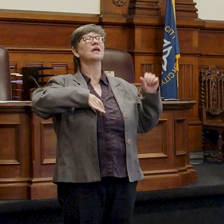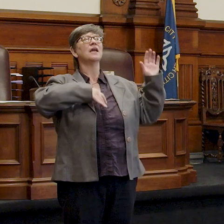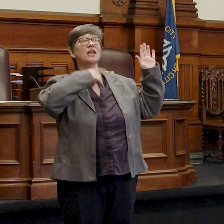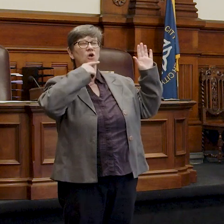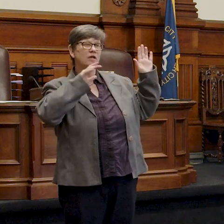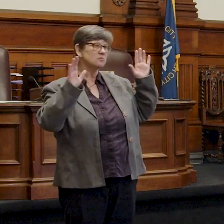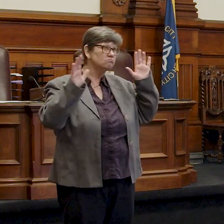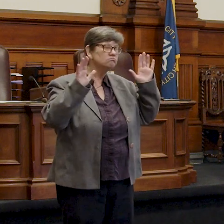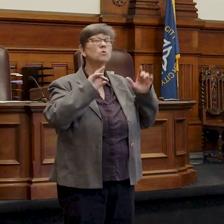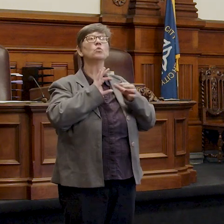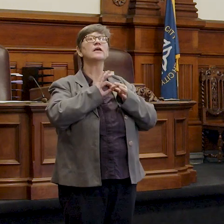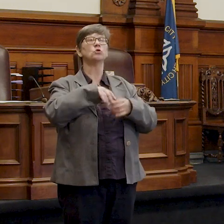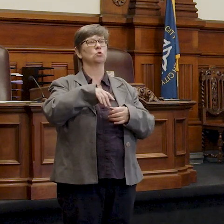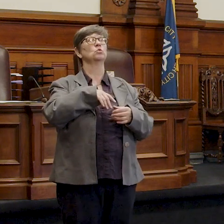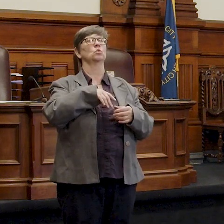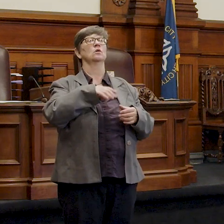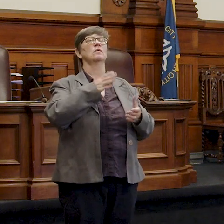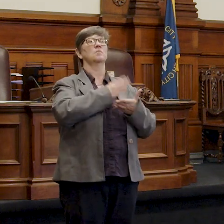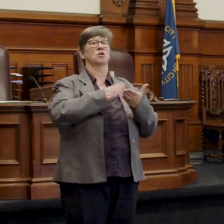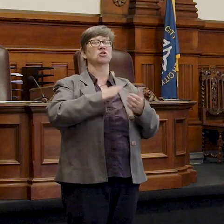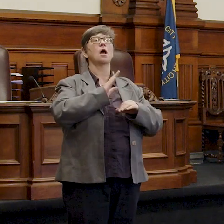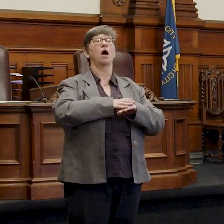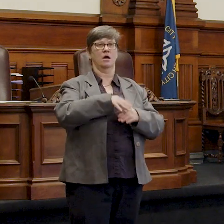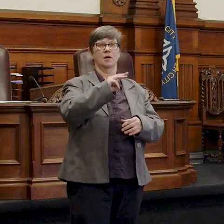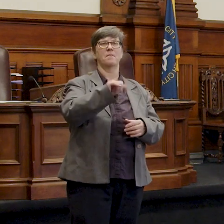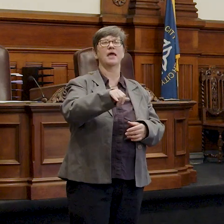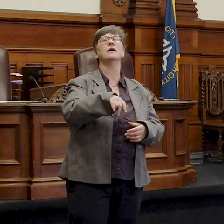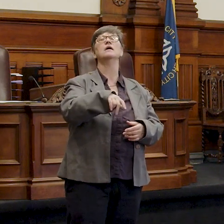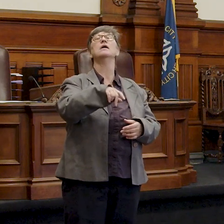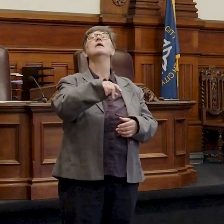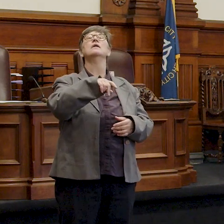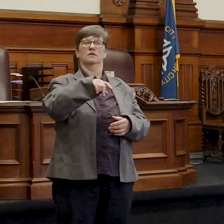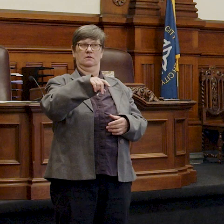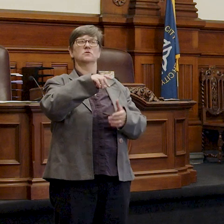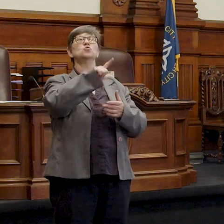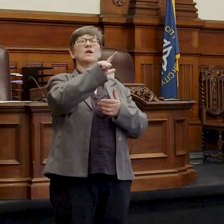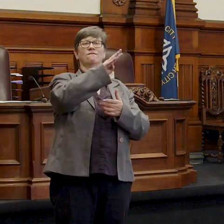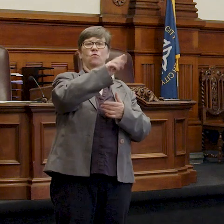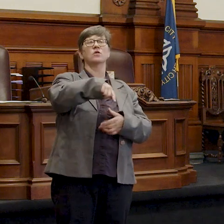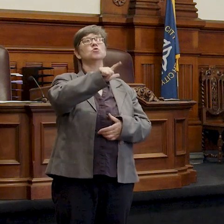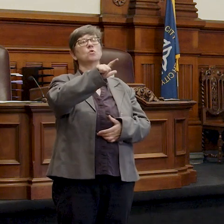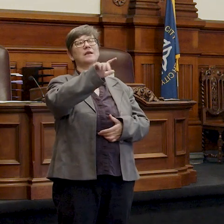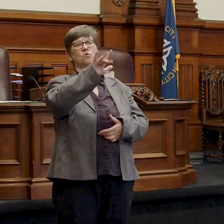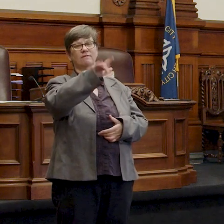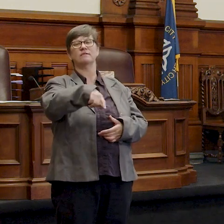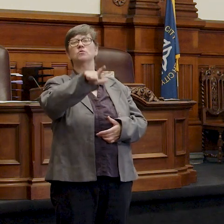24th, 25th, and 26th, and Council will vote on the proposed budget at its June 20th